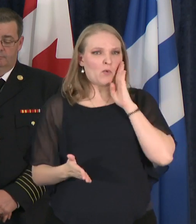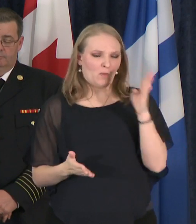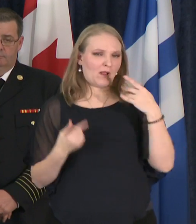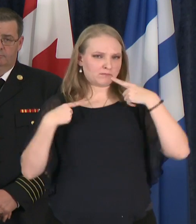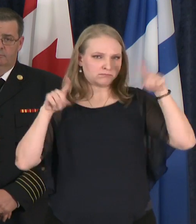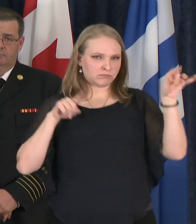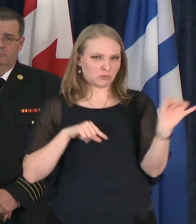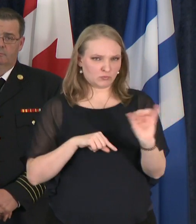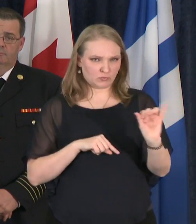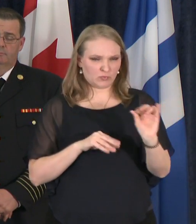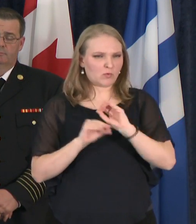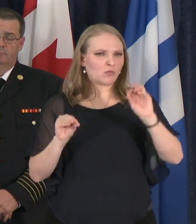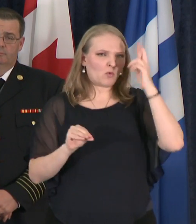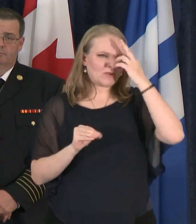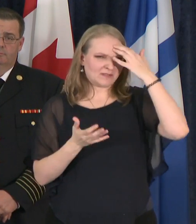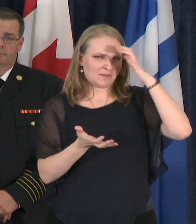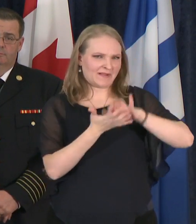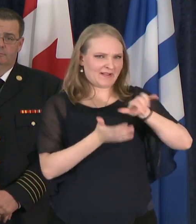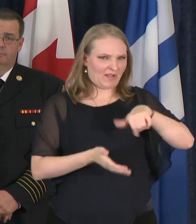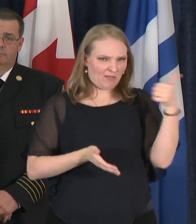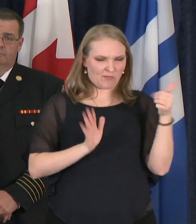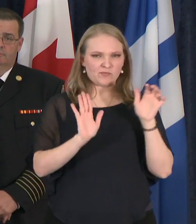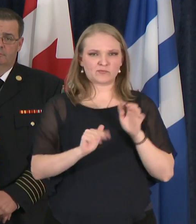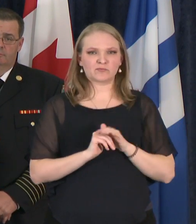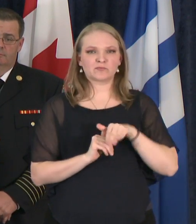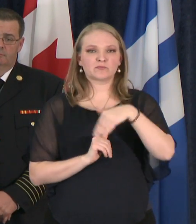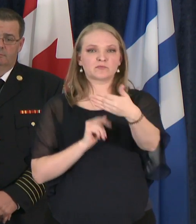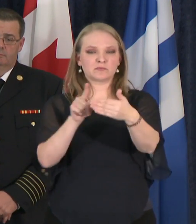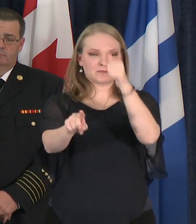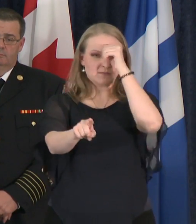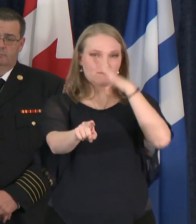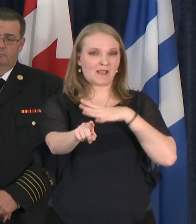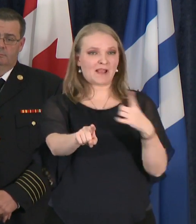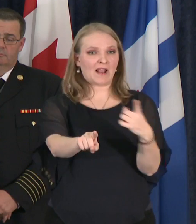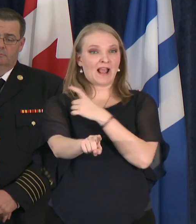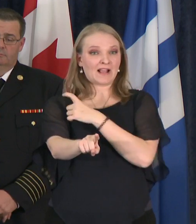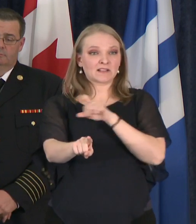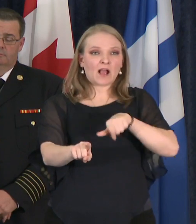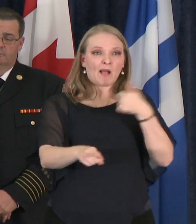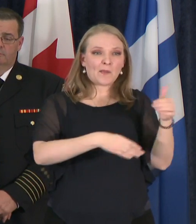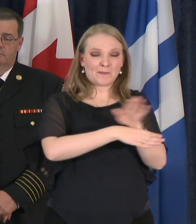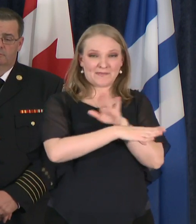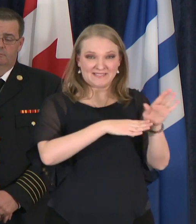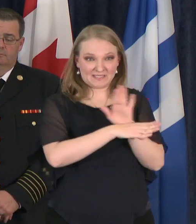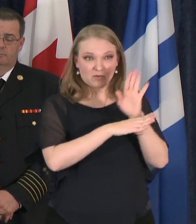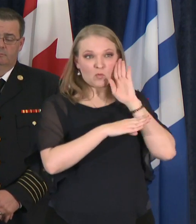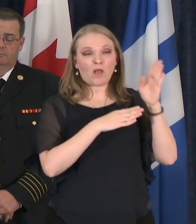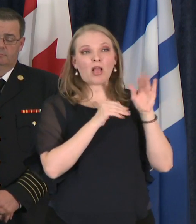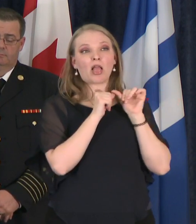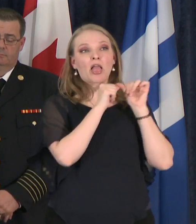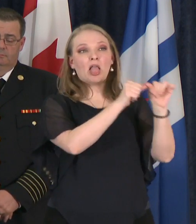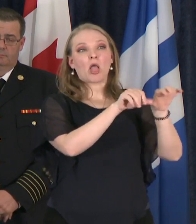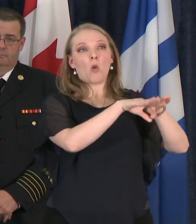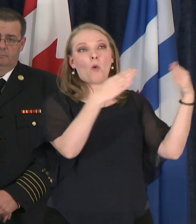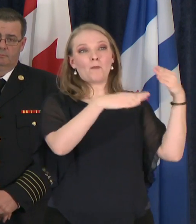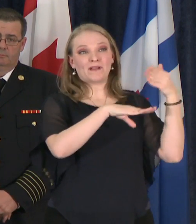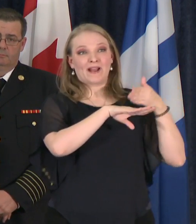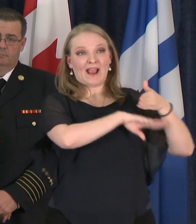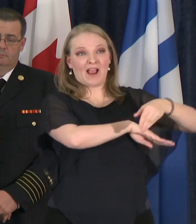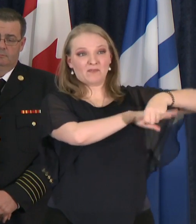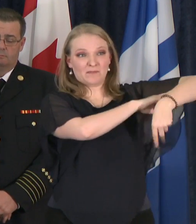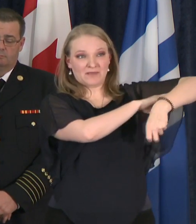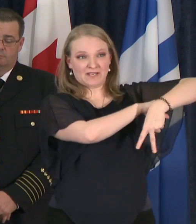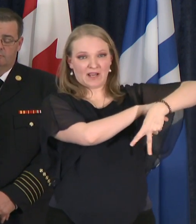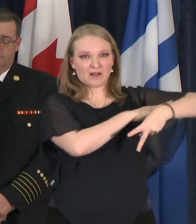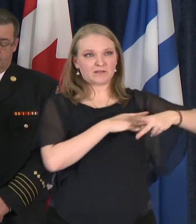businesses that might still be open after midnight tonight, anything more that you would say to them in terms of people who are worried about